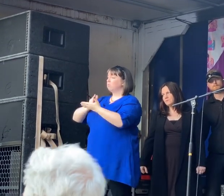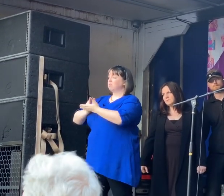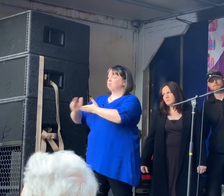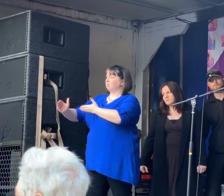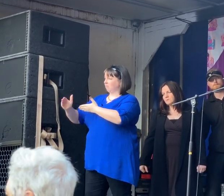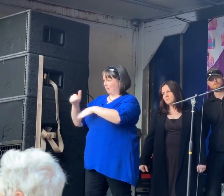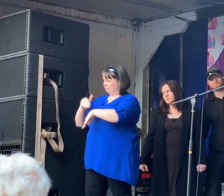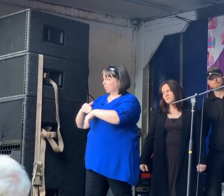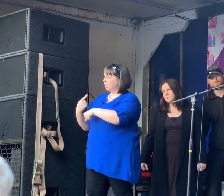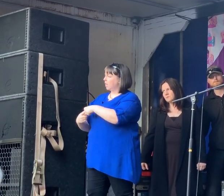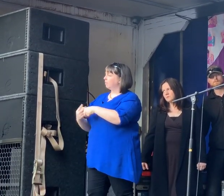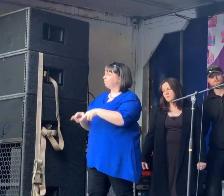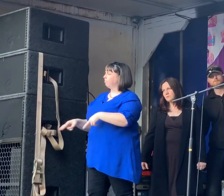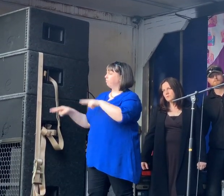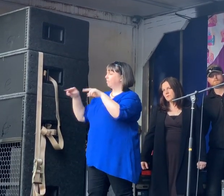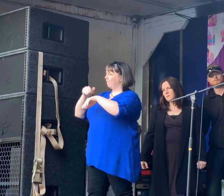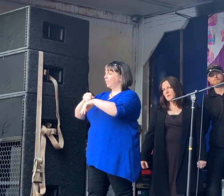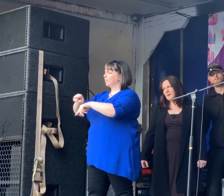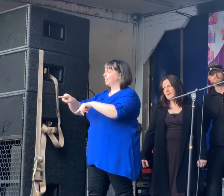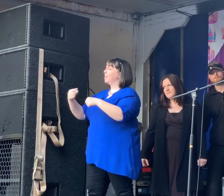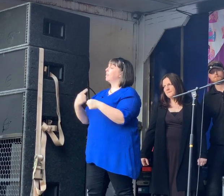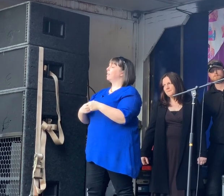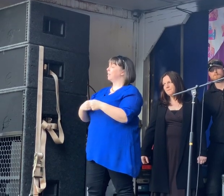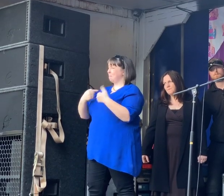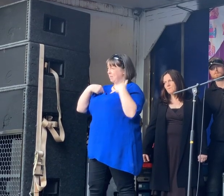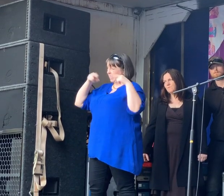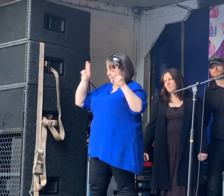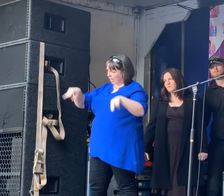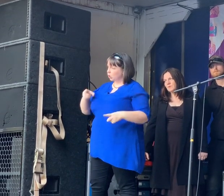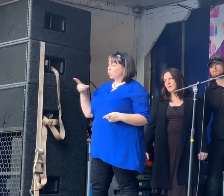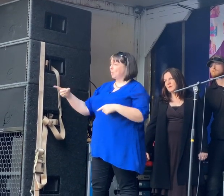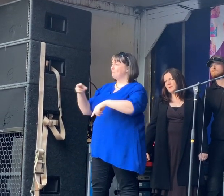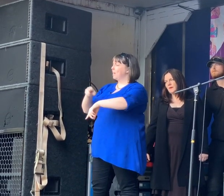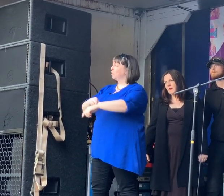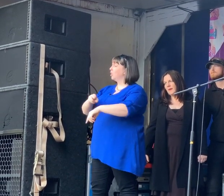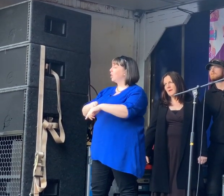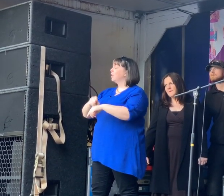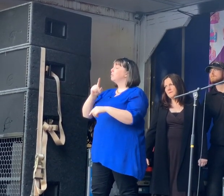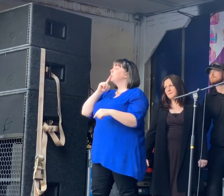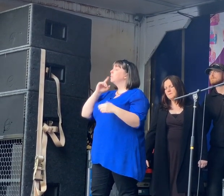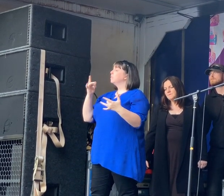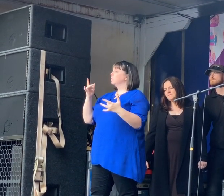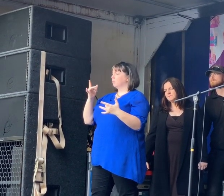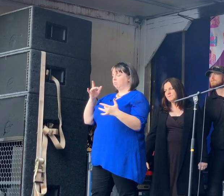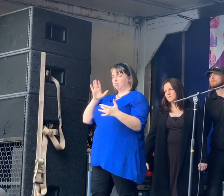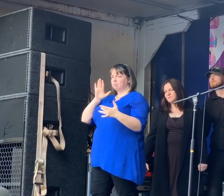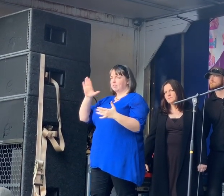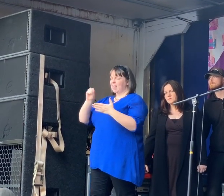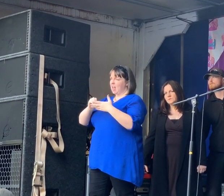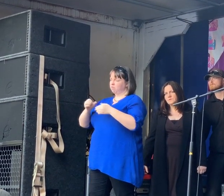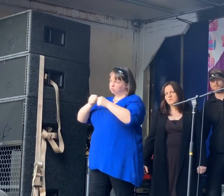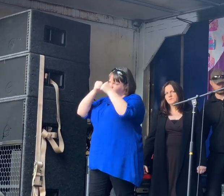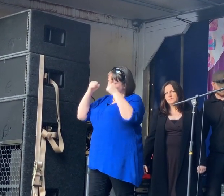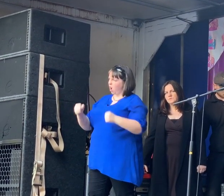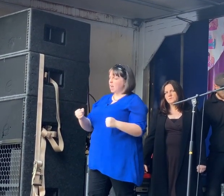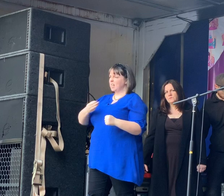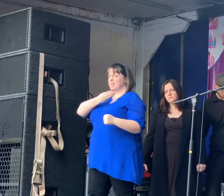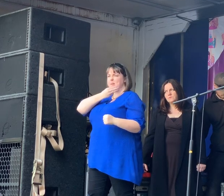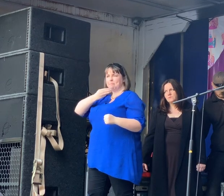affected again and again. We can do better. But it will take a fierce and committed feminist